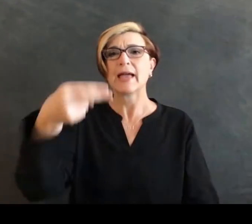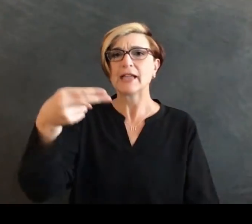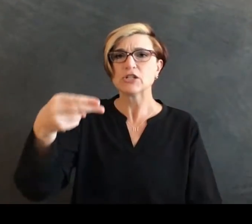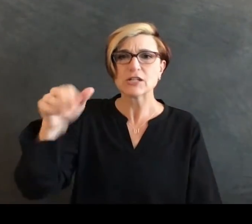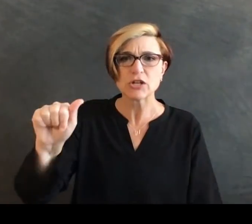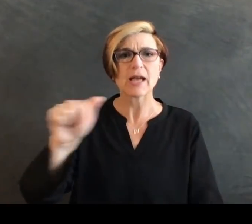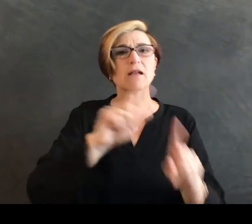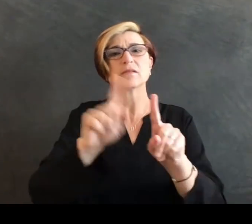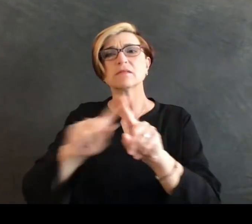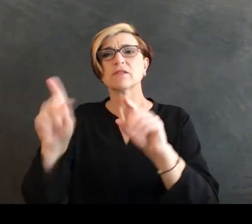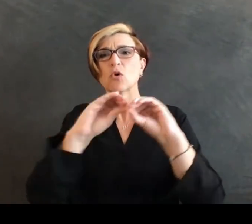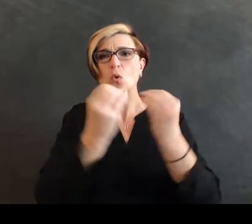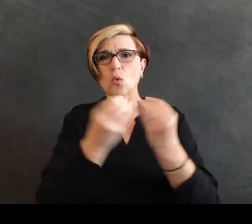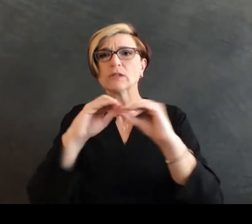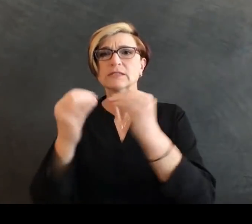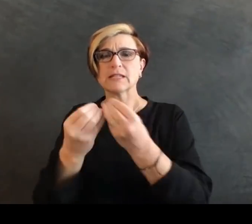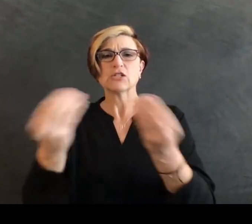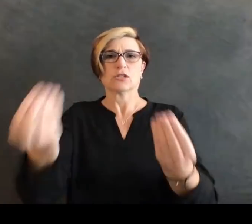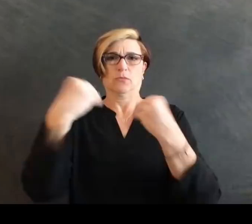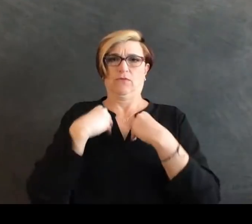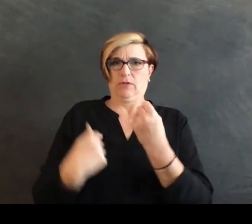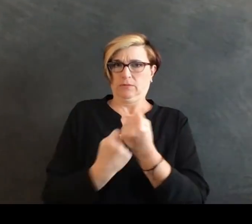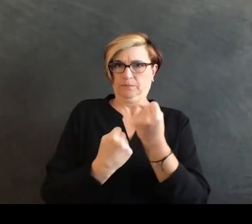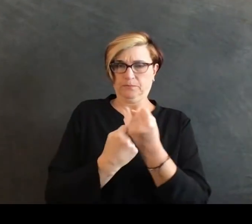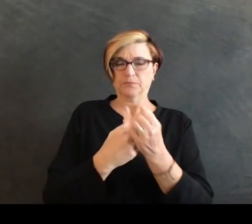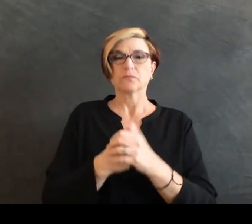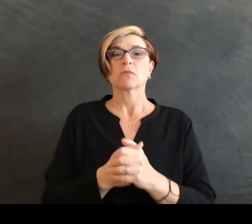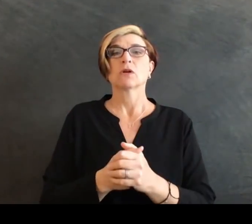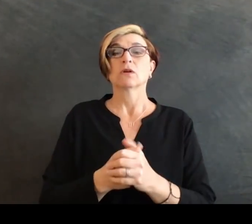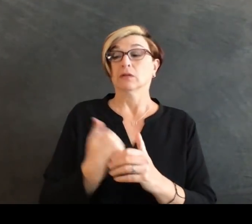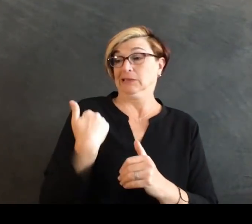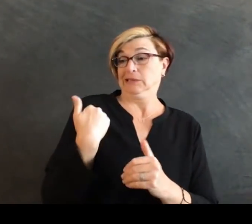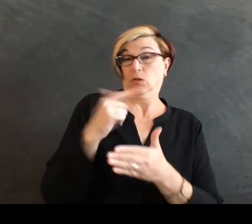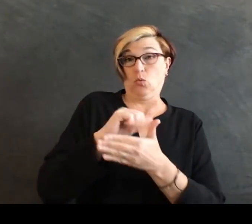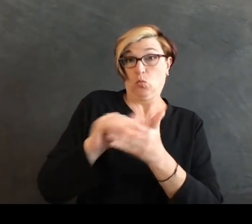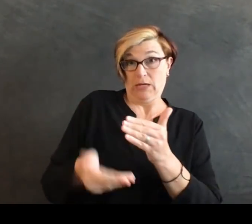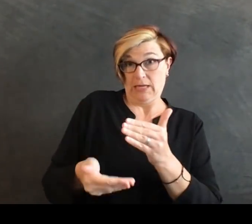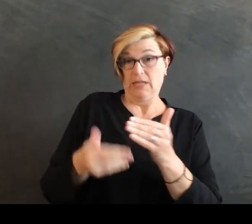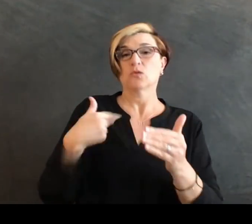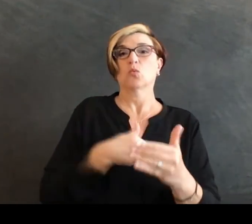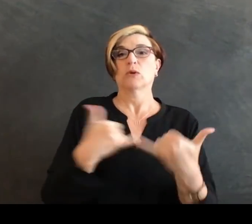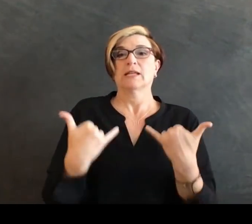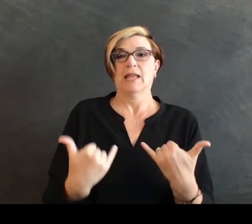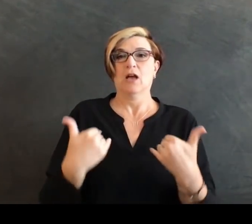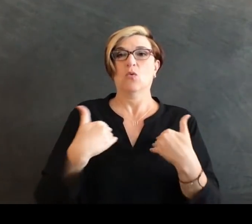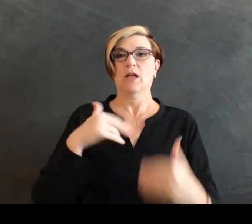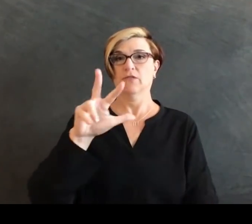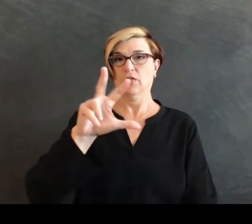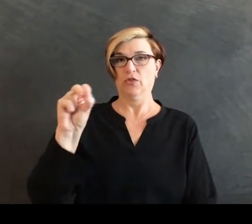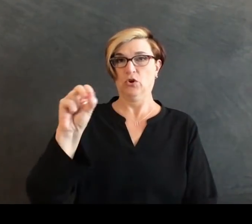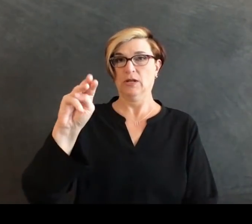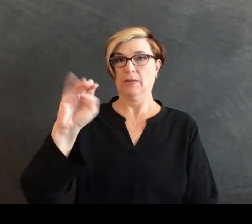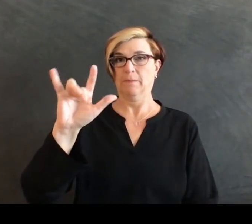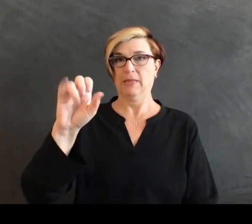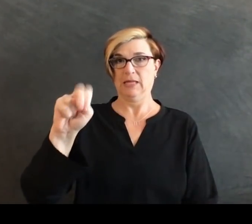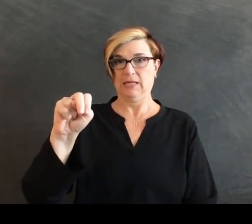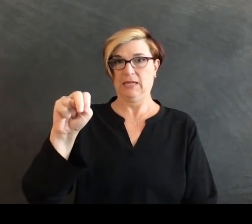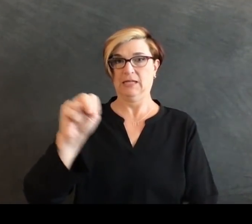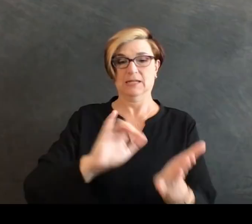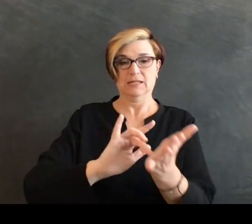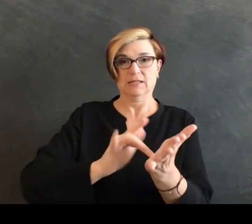This weekend, we actually worked to secure 30 million tablets from Sandoz and 1 million tablets from Bayer